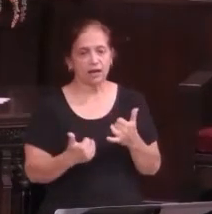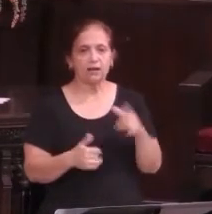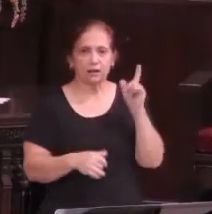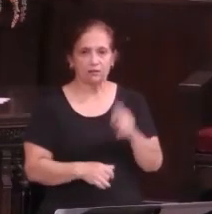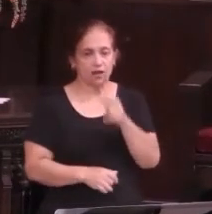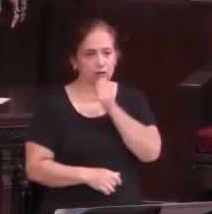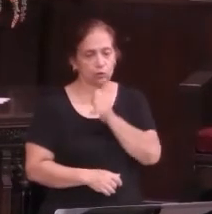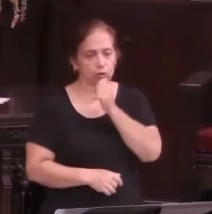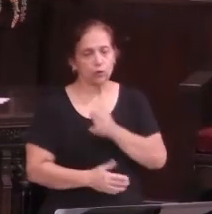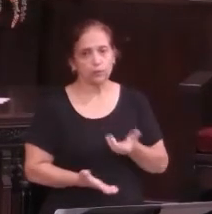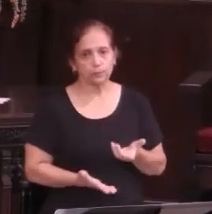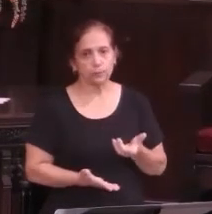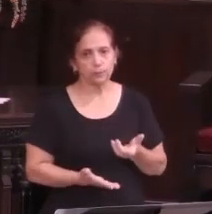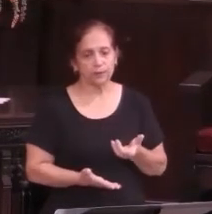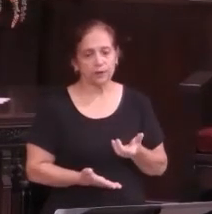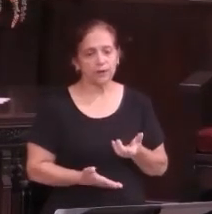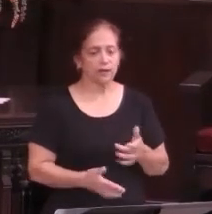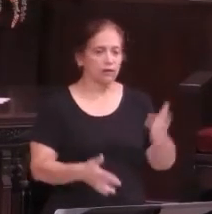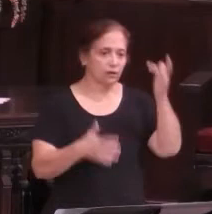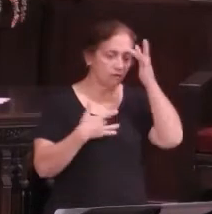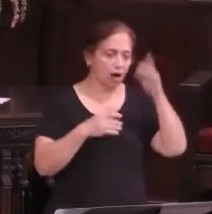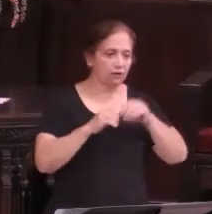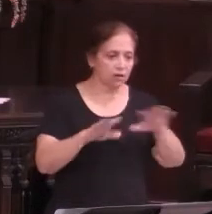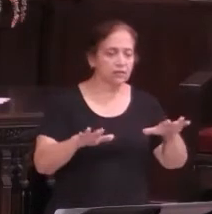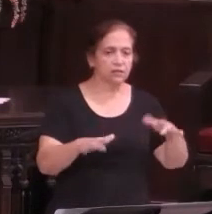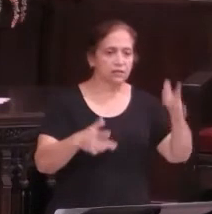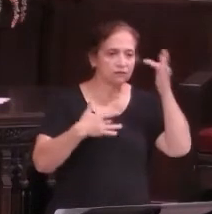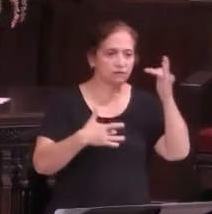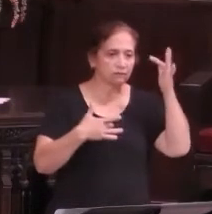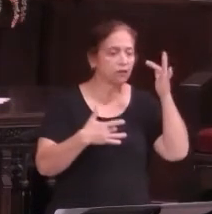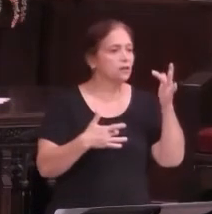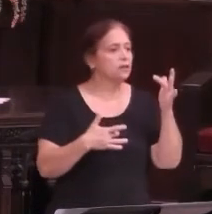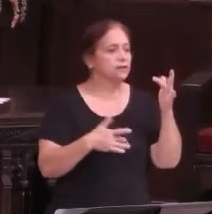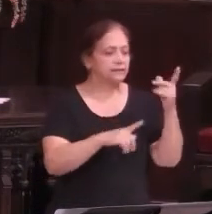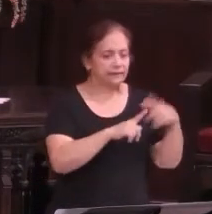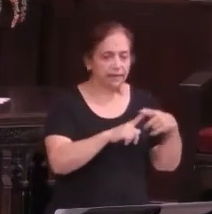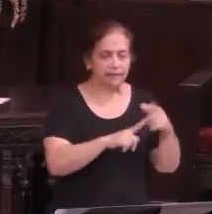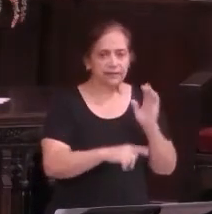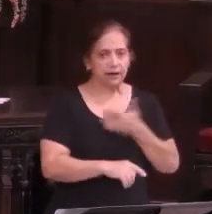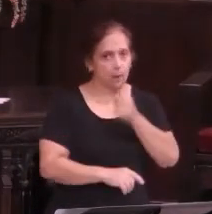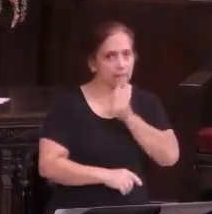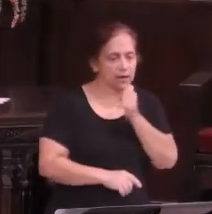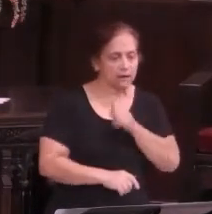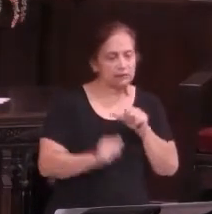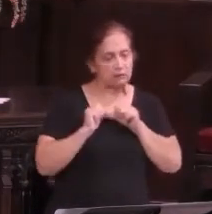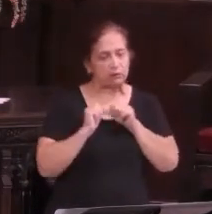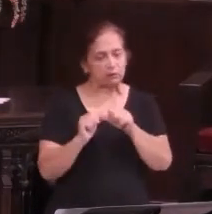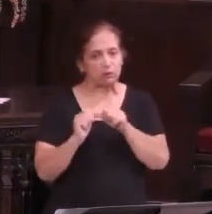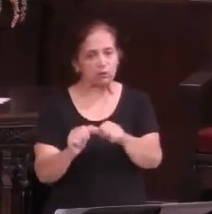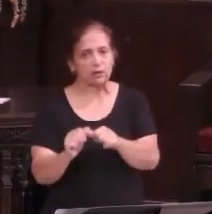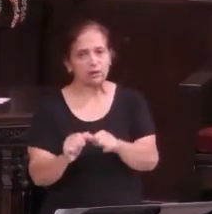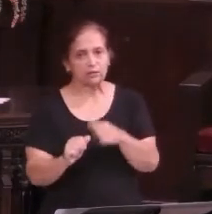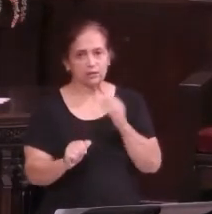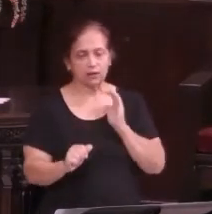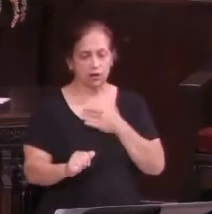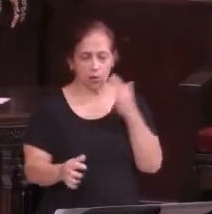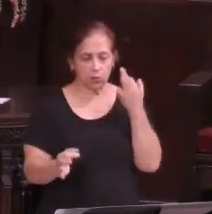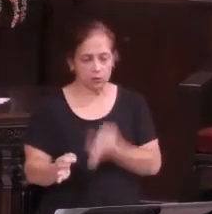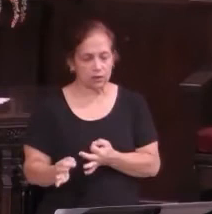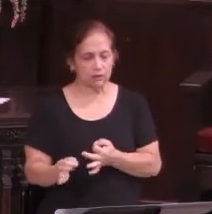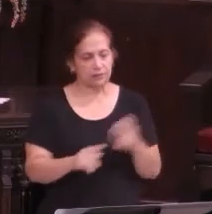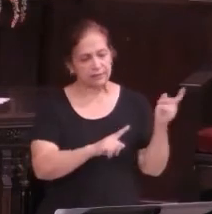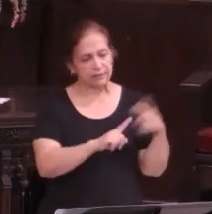undergo. The virus is testing our patience, our endurance, our resolve.